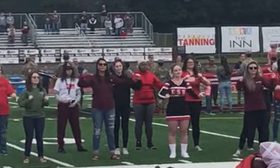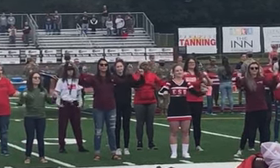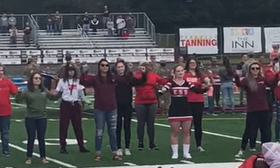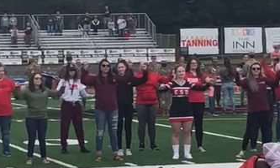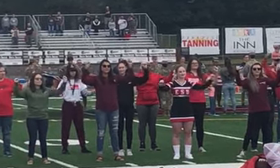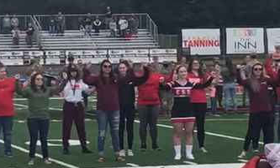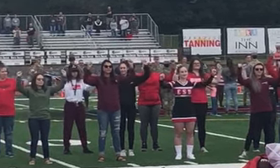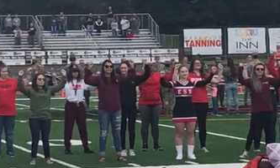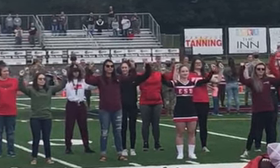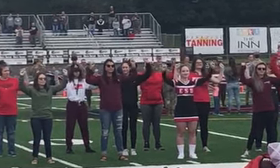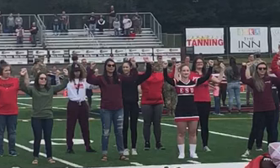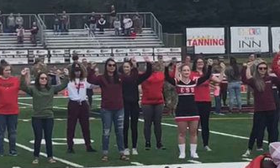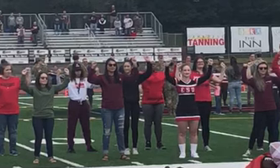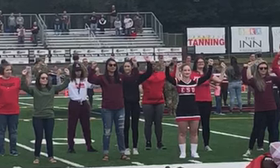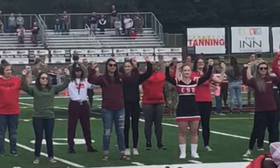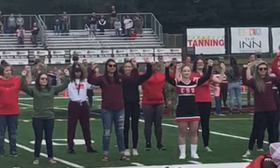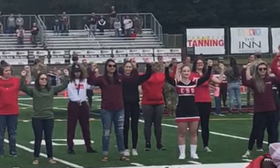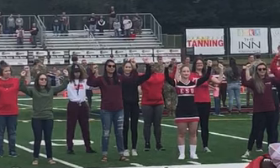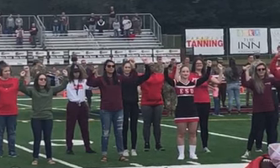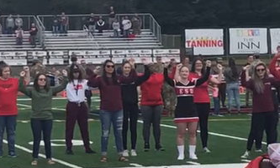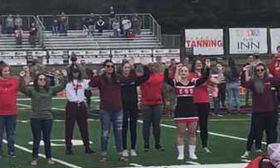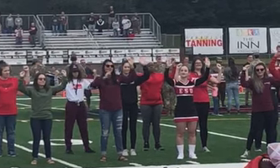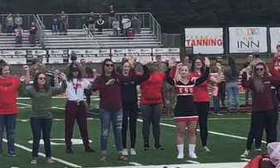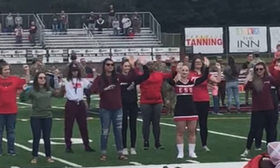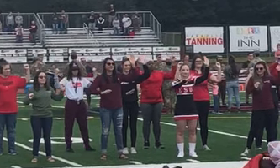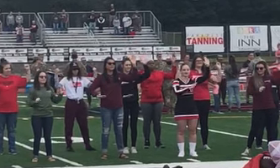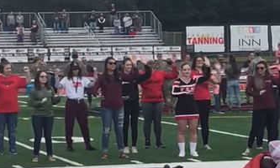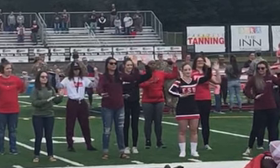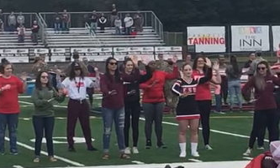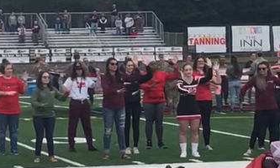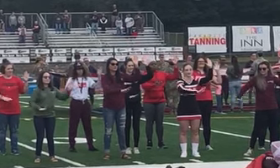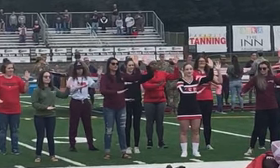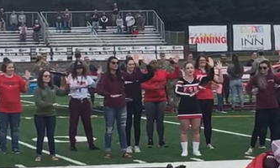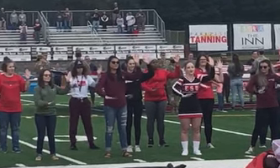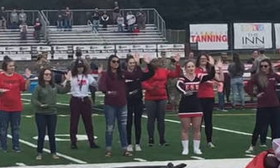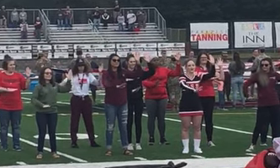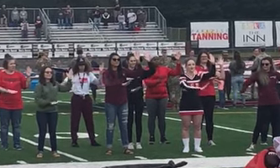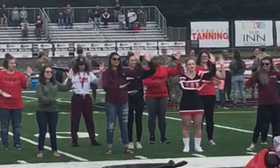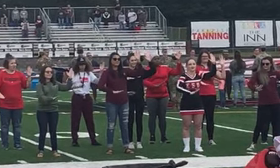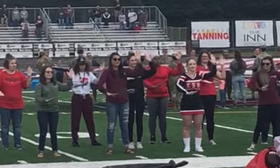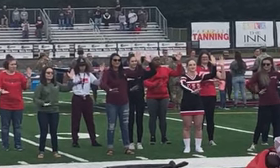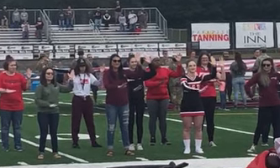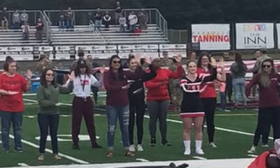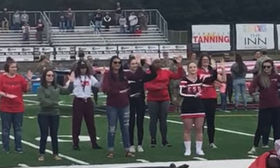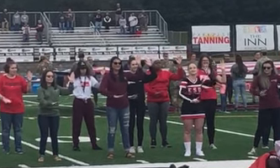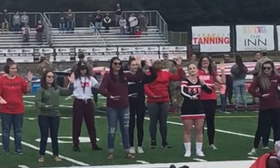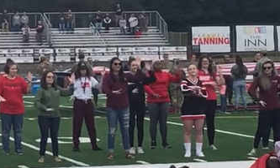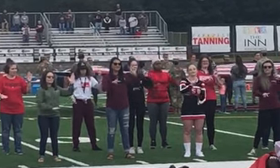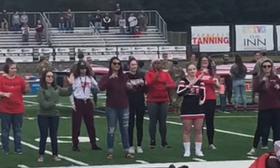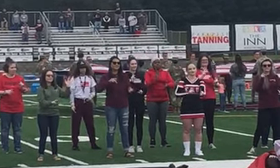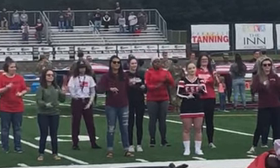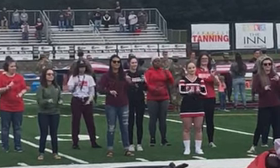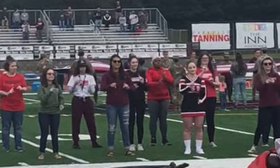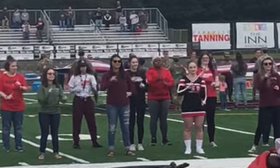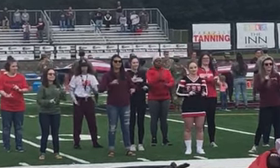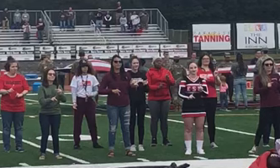and the home of